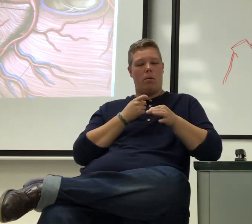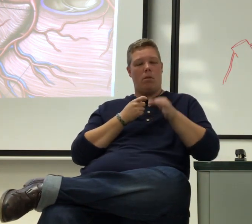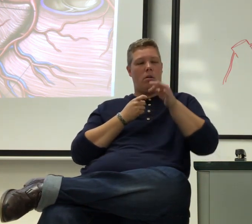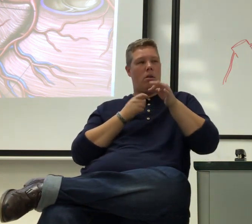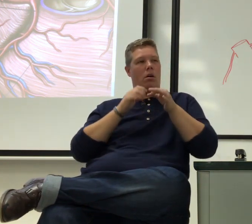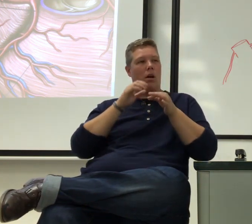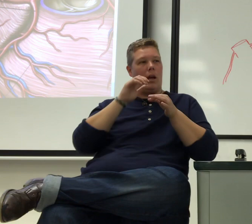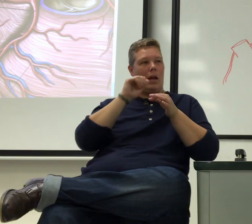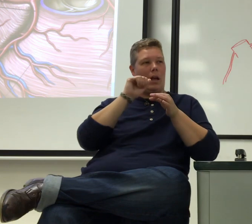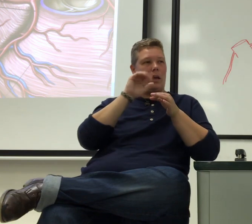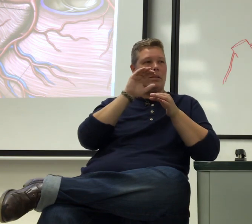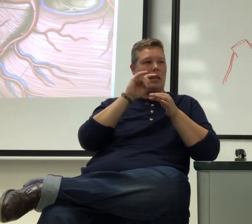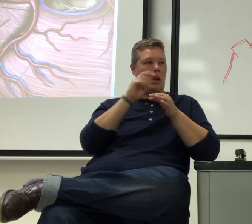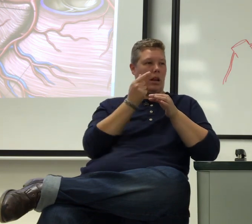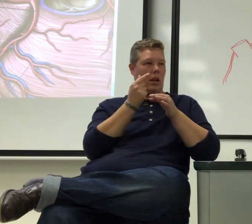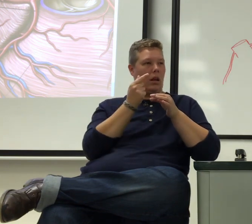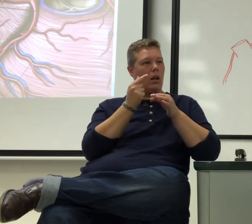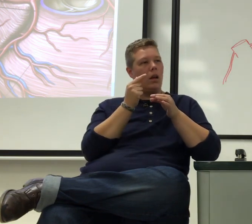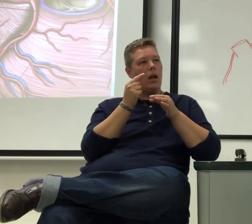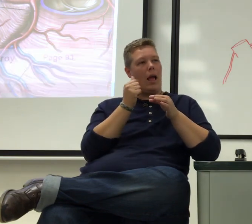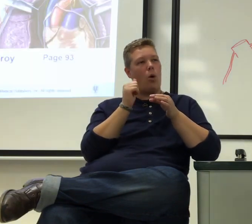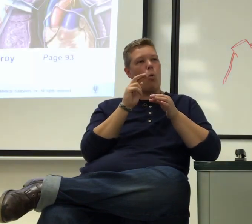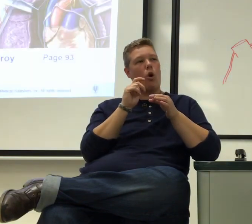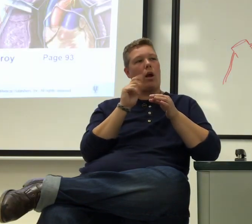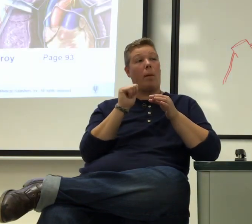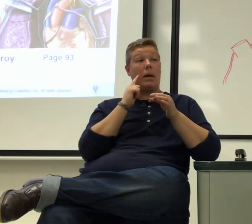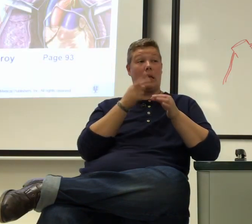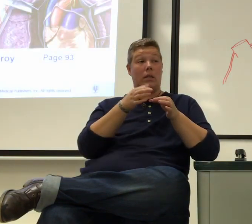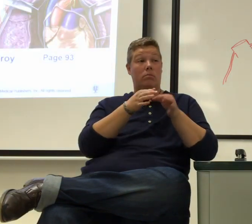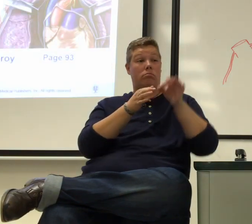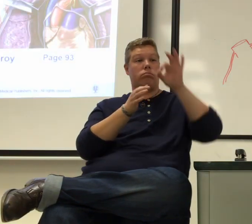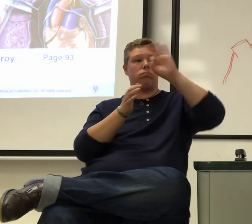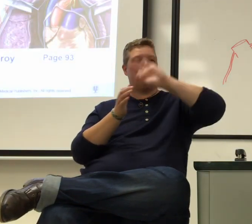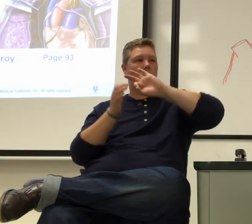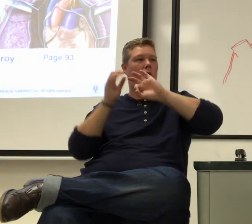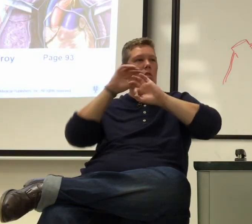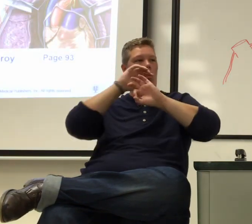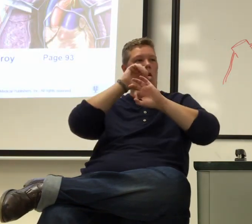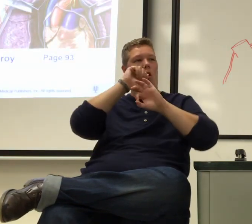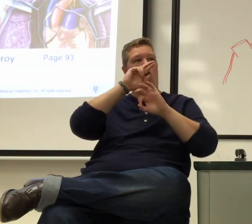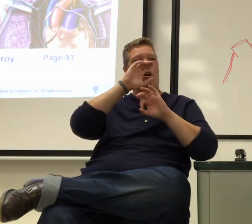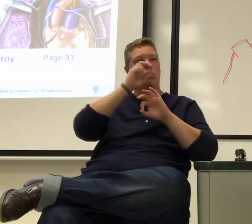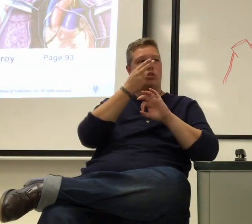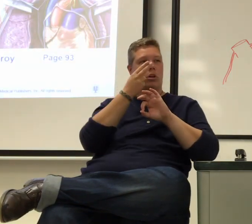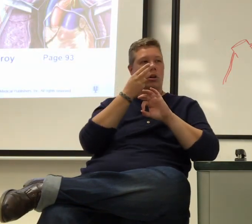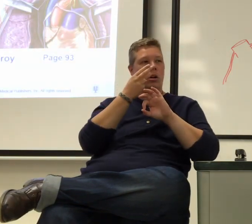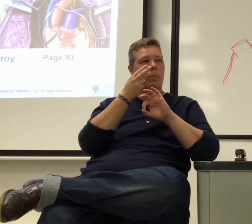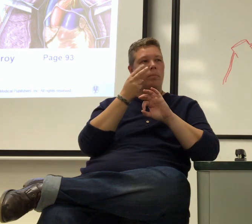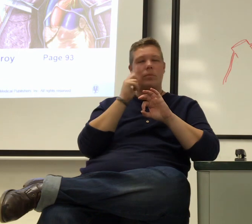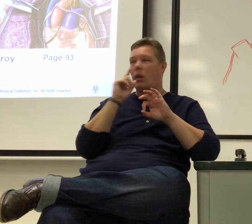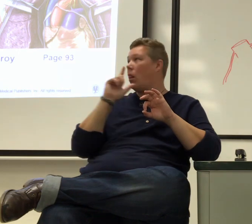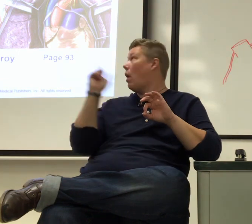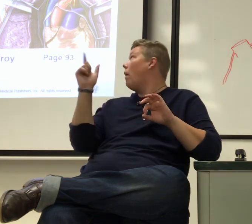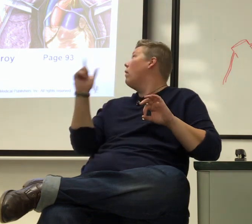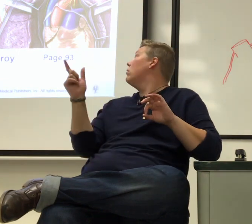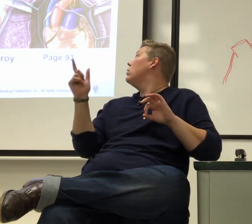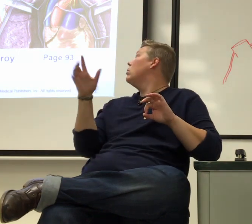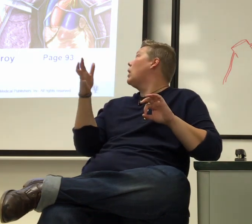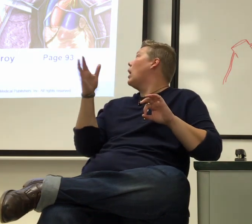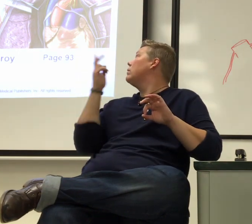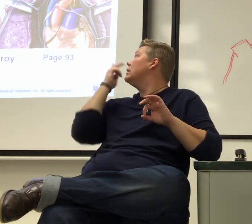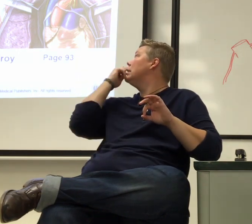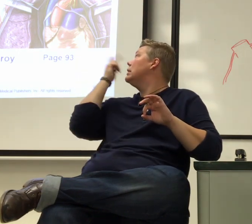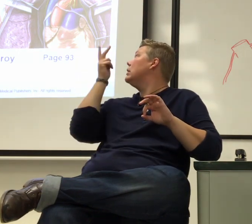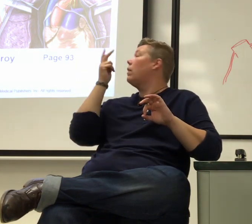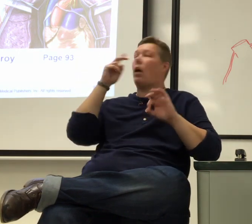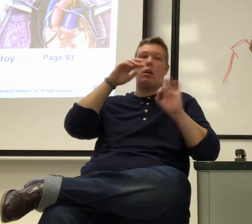aorta continues as the aortic arch. So look at this picture. I guess the one on the left, you can see it good.